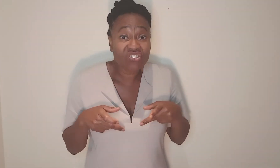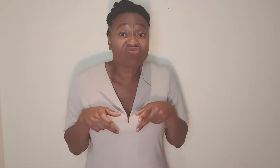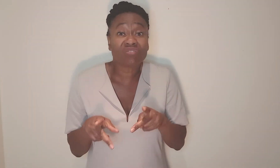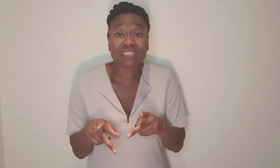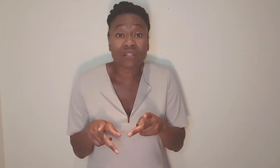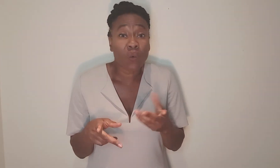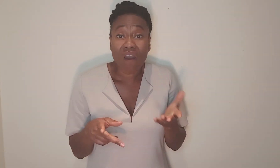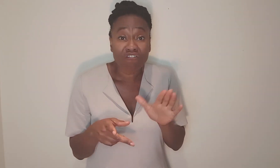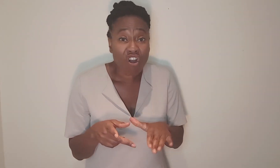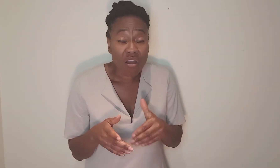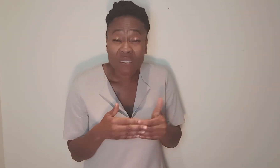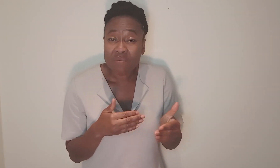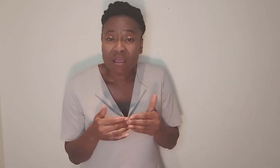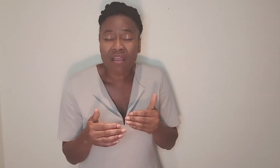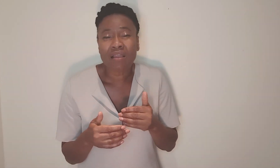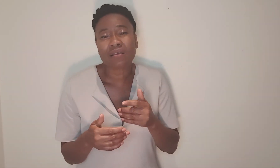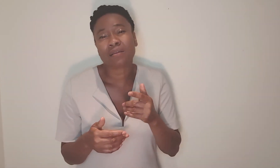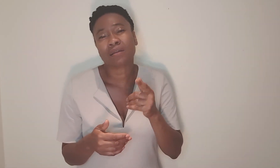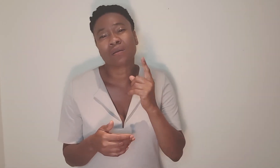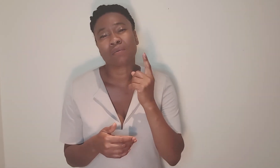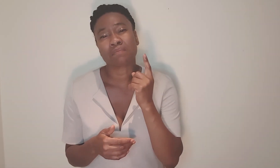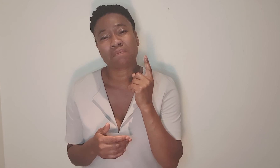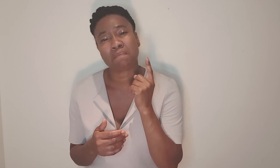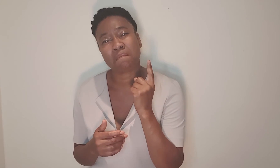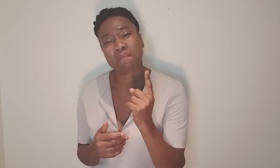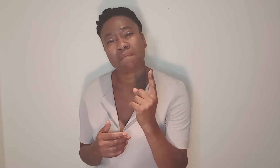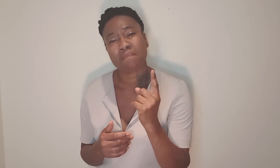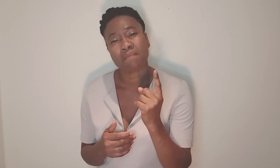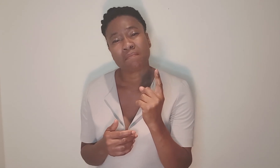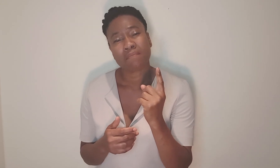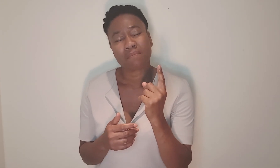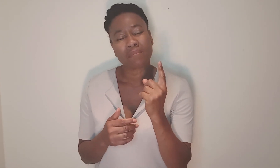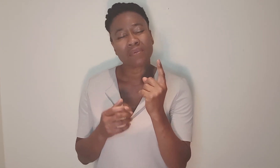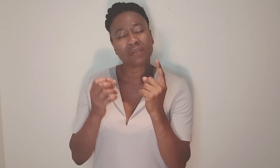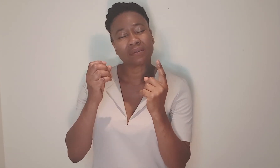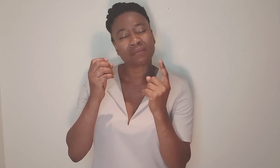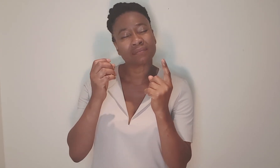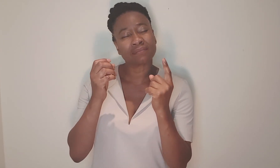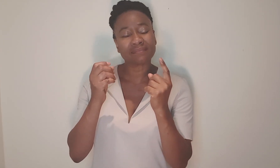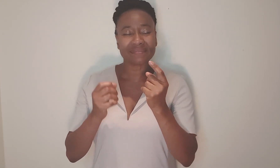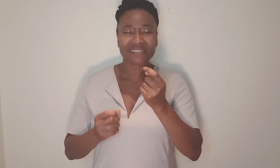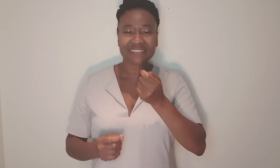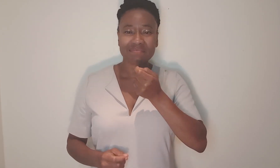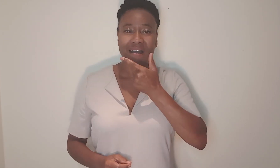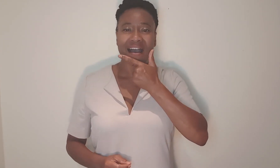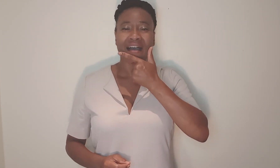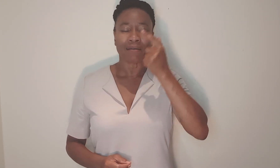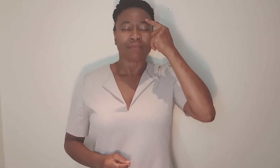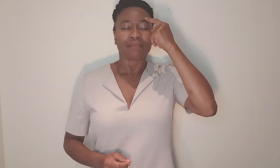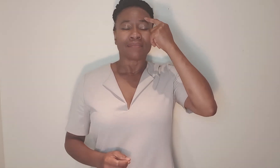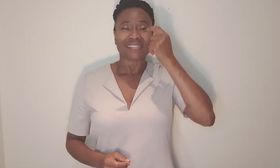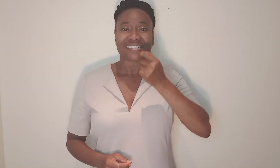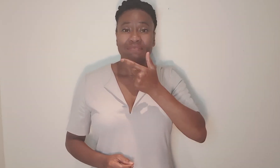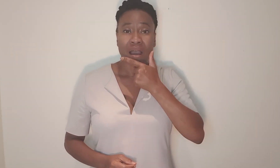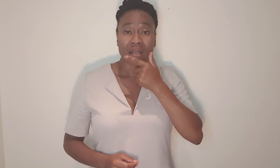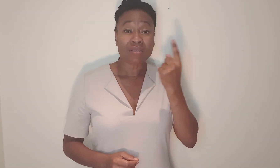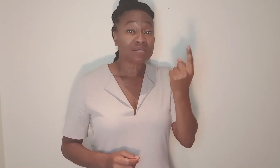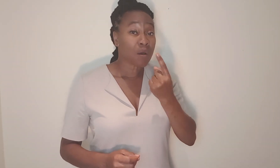a single second and smile. Smile at someone who catches your eye. Smile at